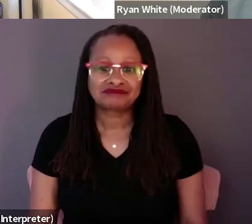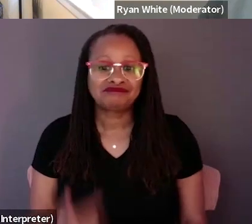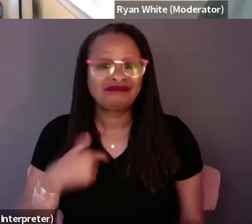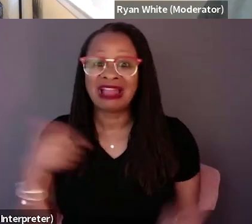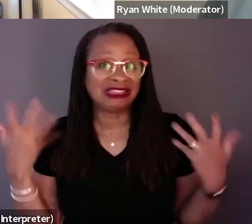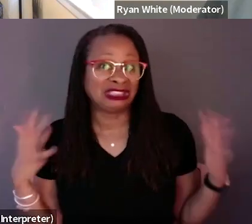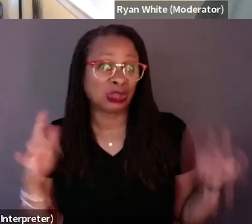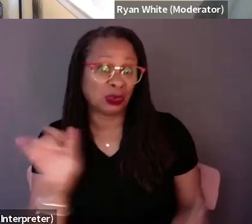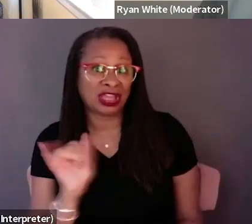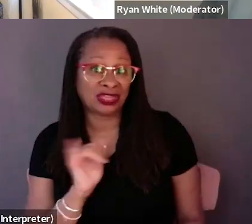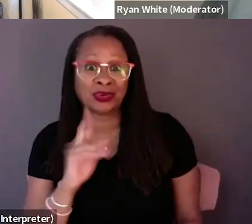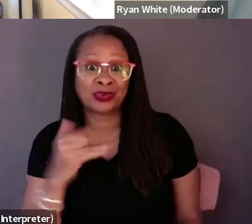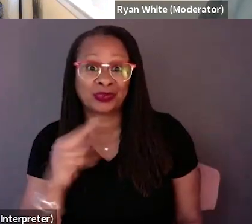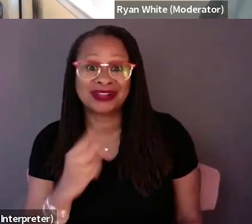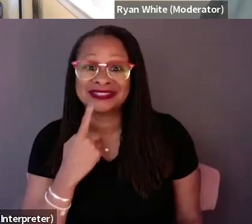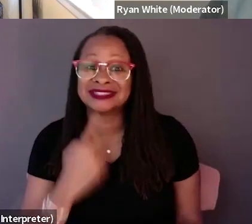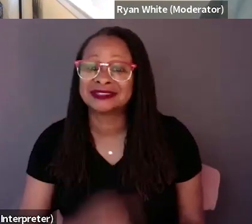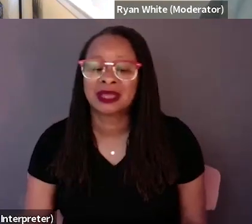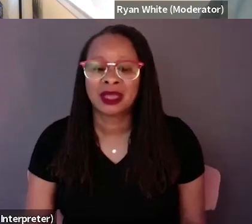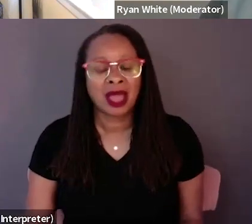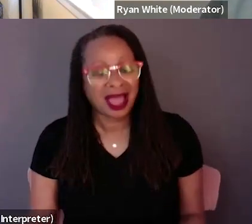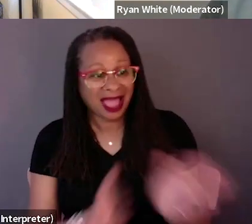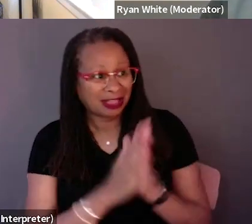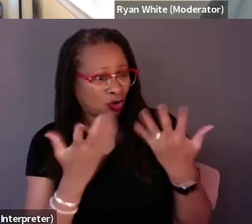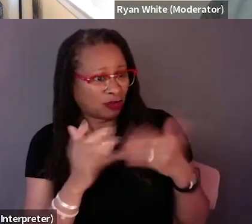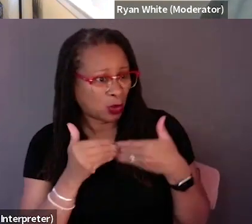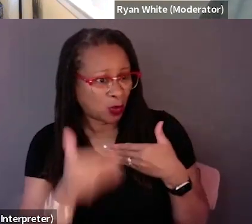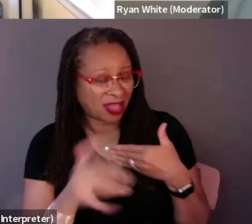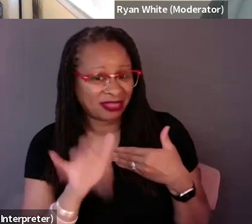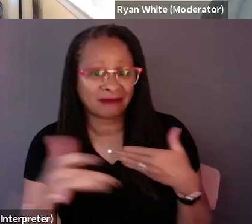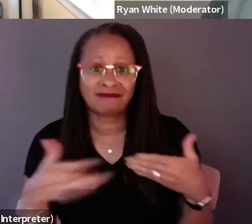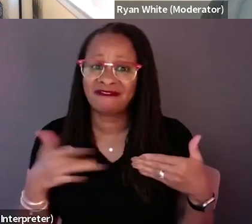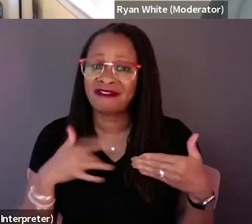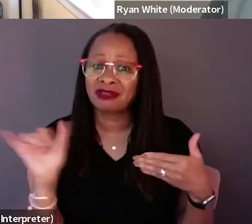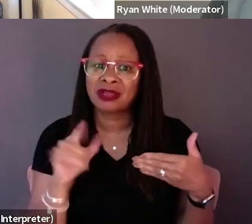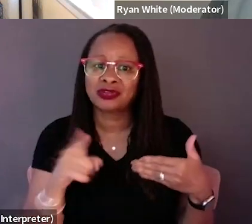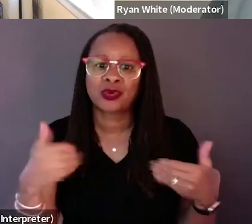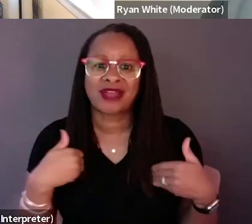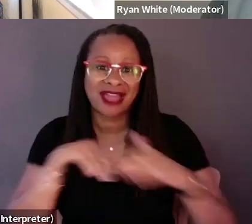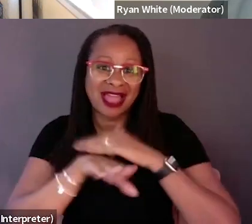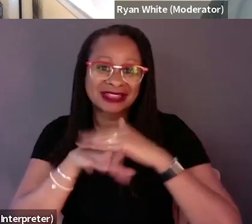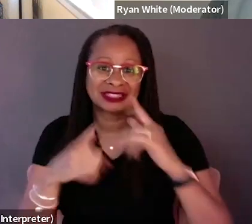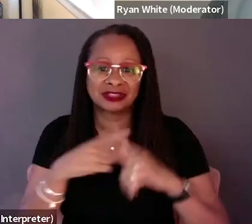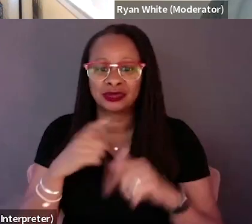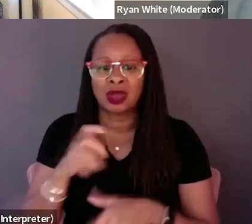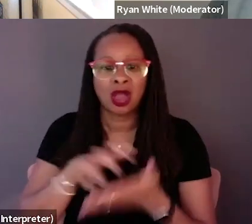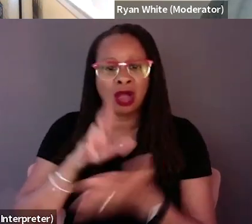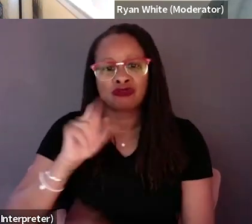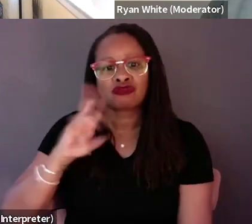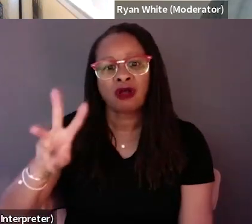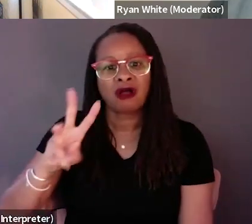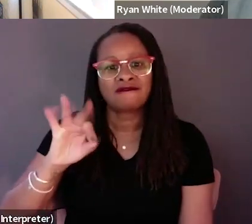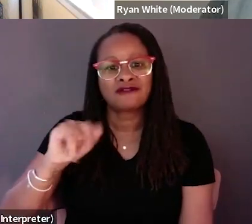know it already. And I was going to ask you, you kind of went there already, but it felt like you had access to raw footage